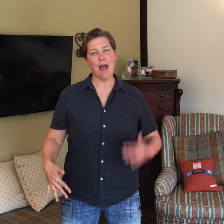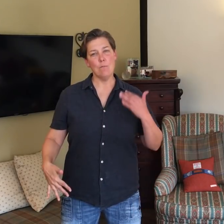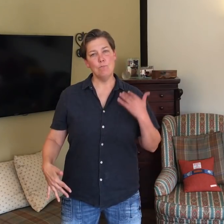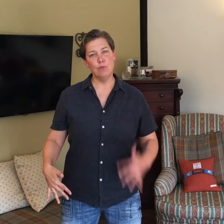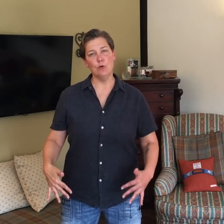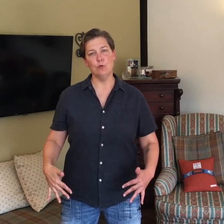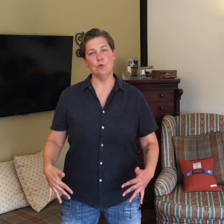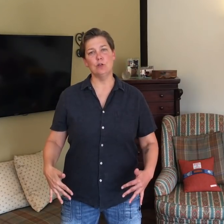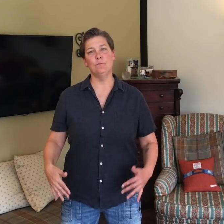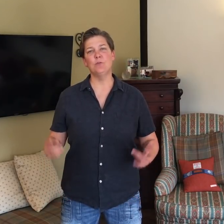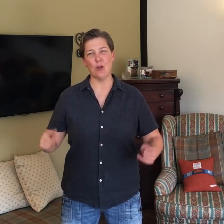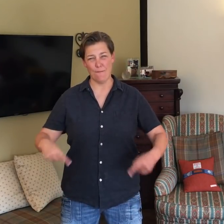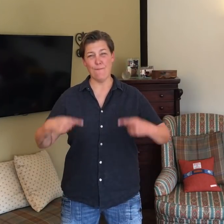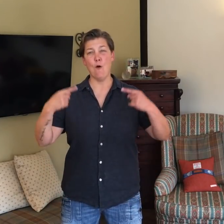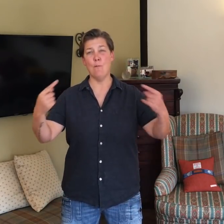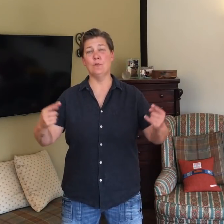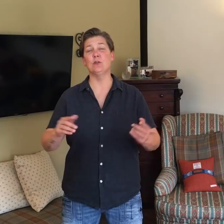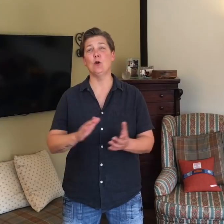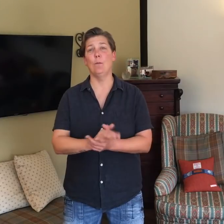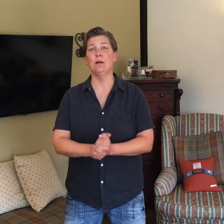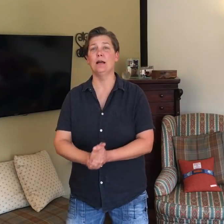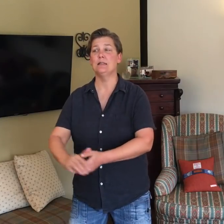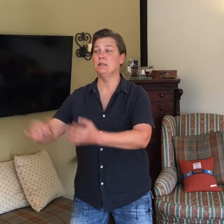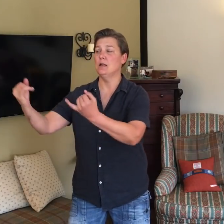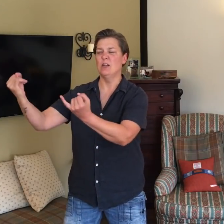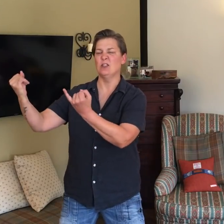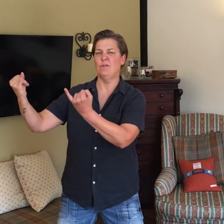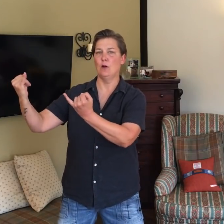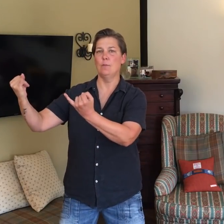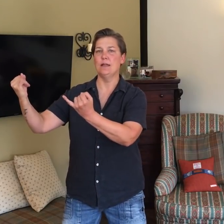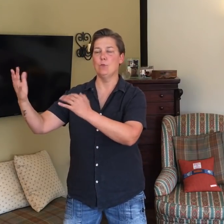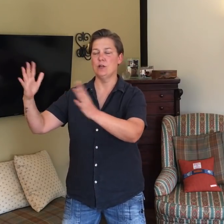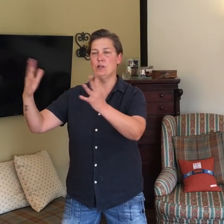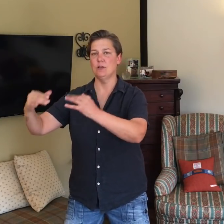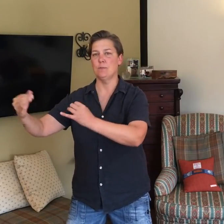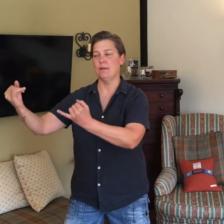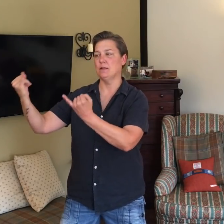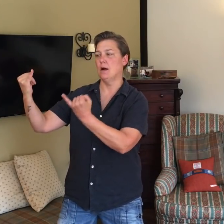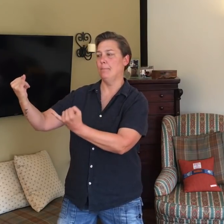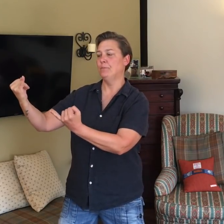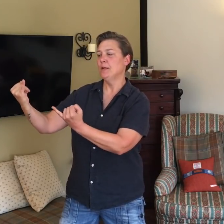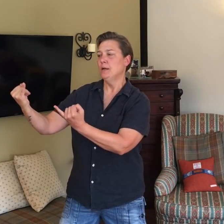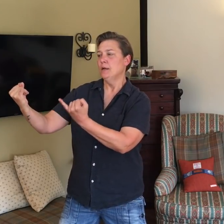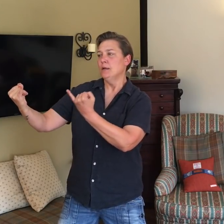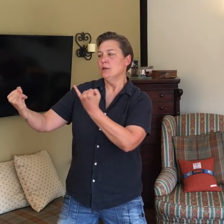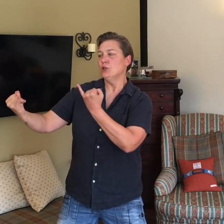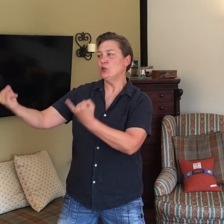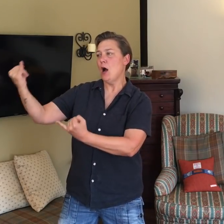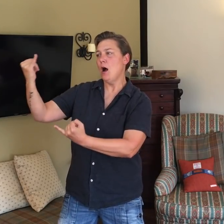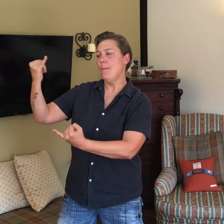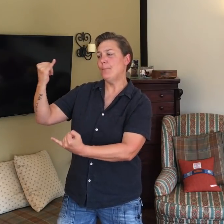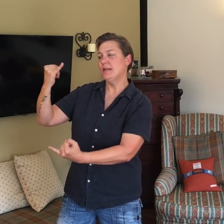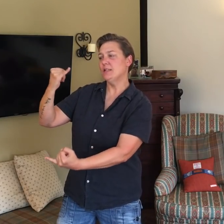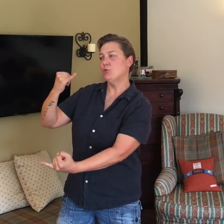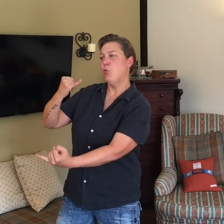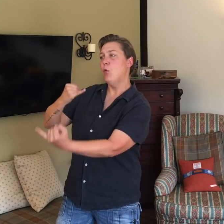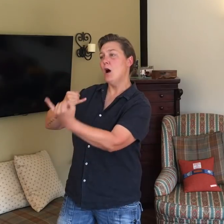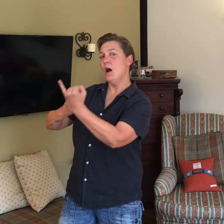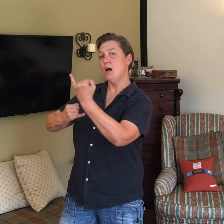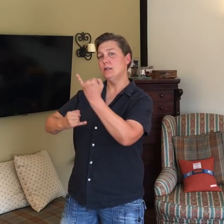am bruised. So from the top, nice and slowly, just follow me, don't worry too much about the time. Sharpest words